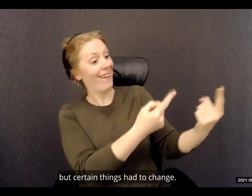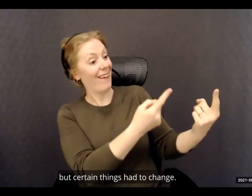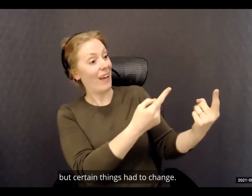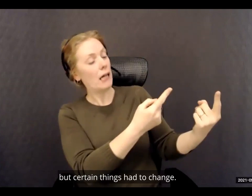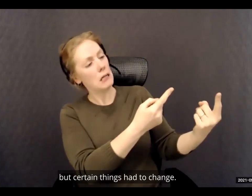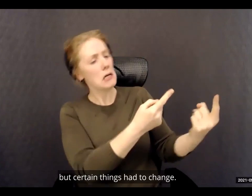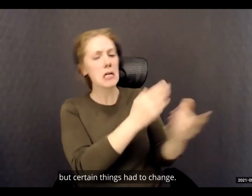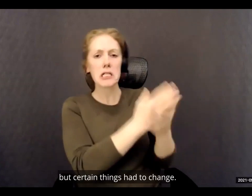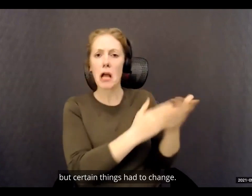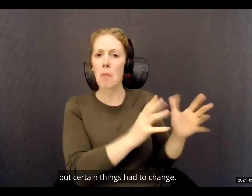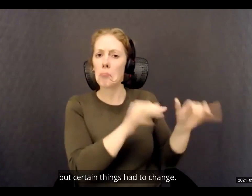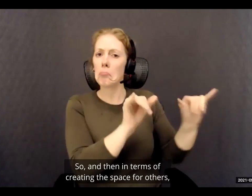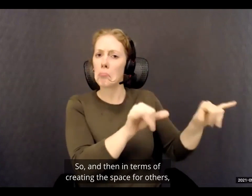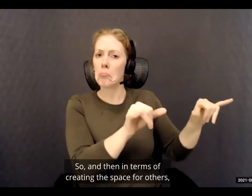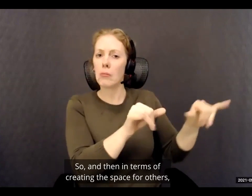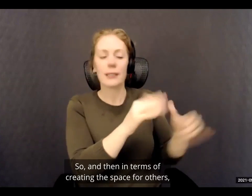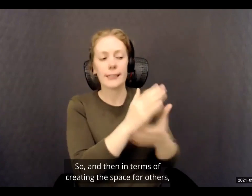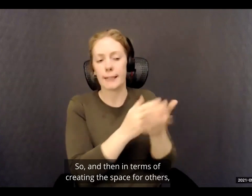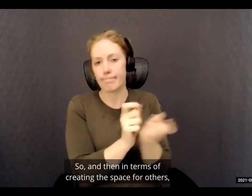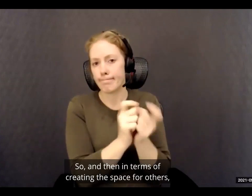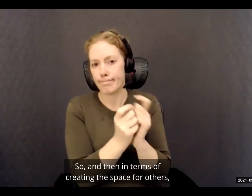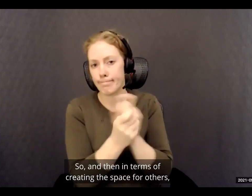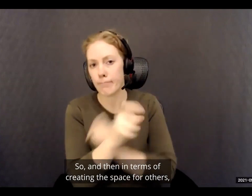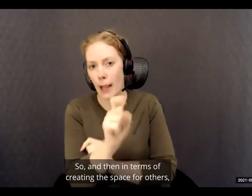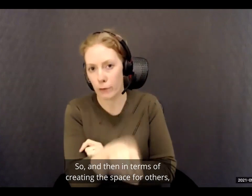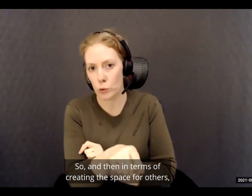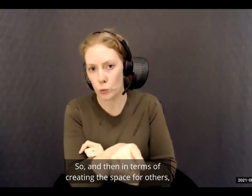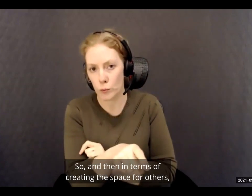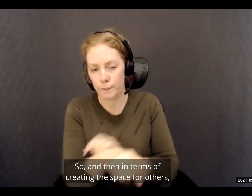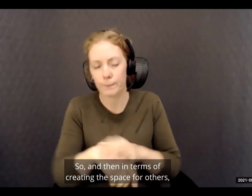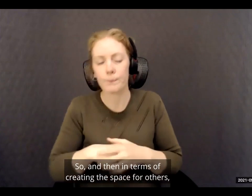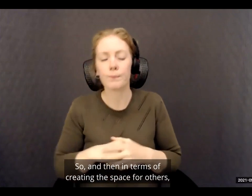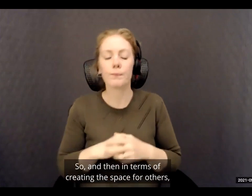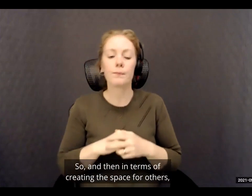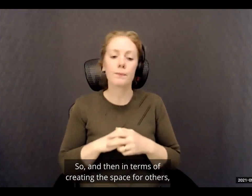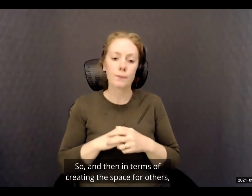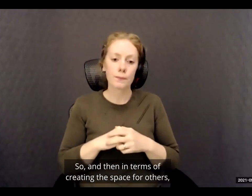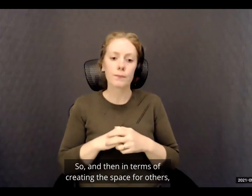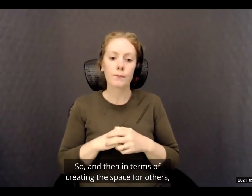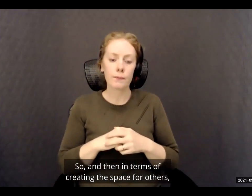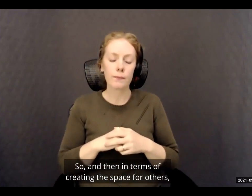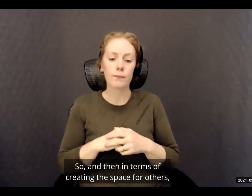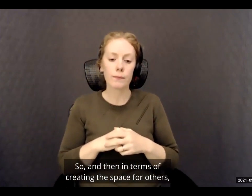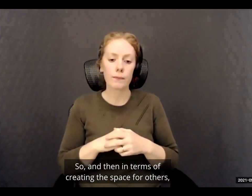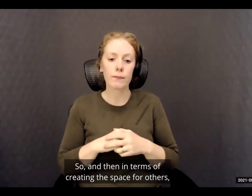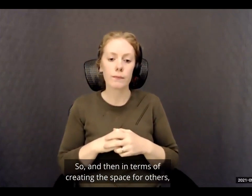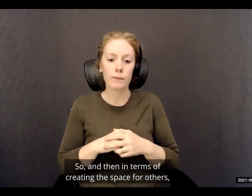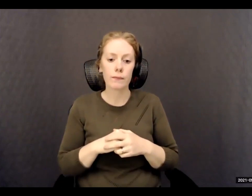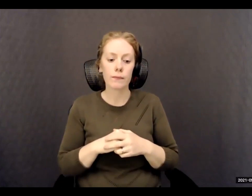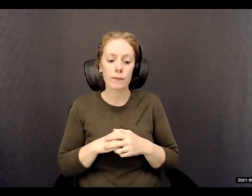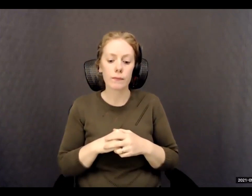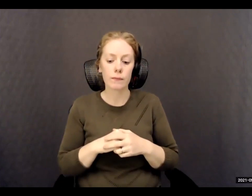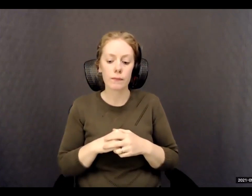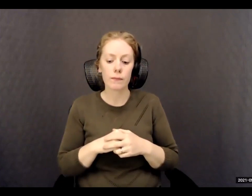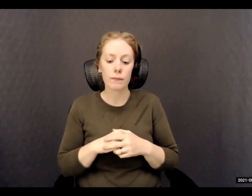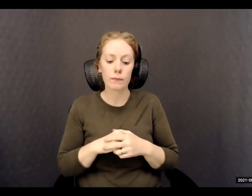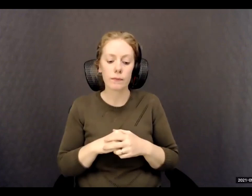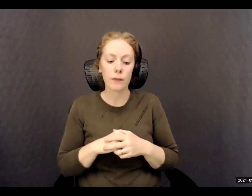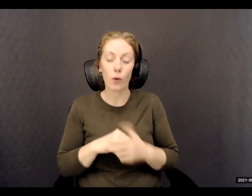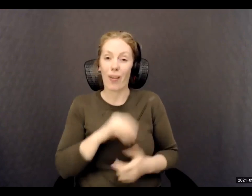certain things had to change. So, and then in terms of creating the space for others,